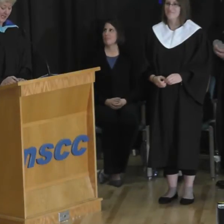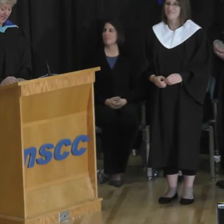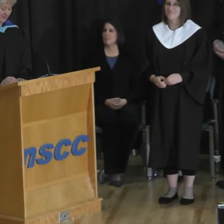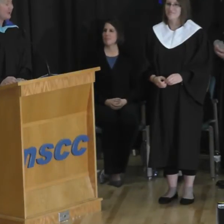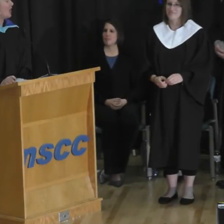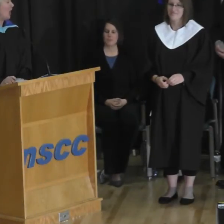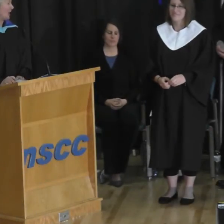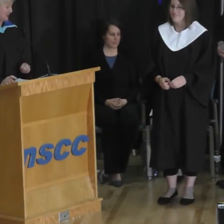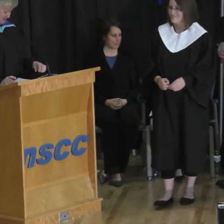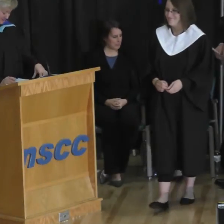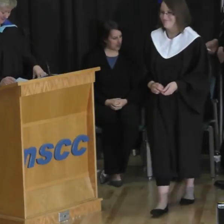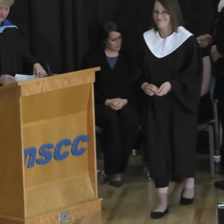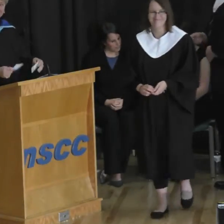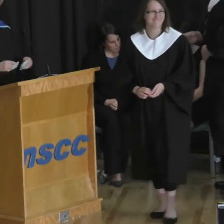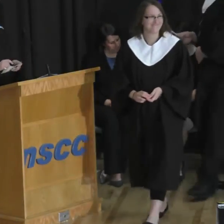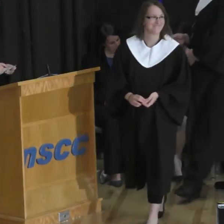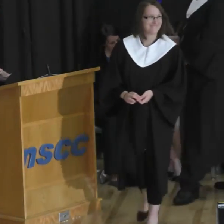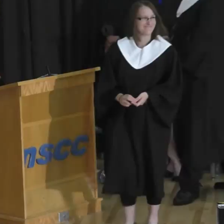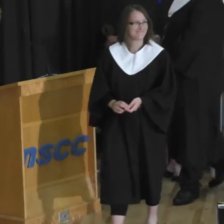Sadie McLean, honors.